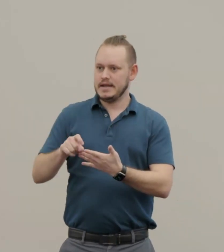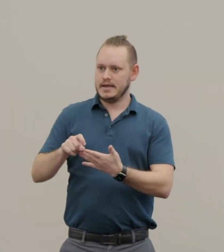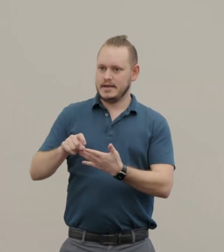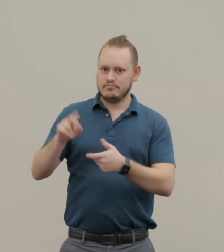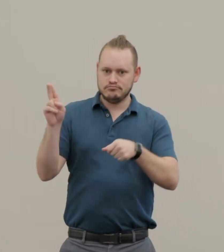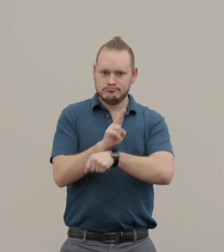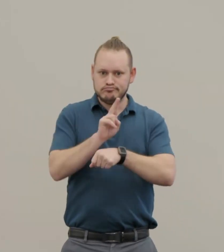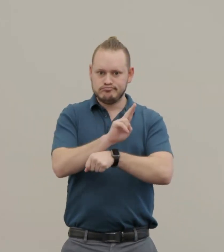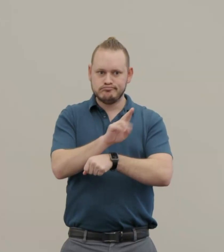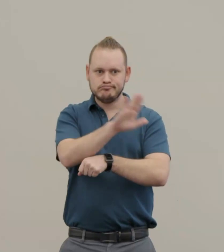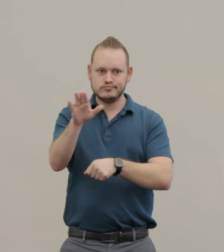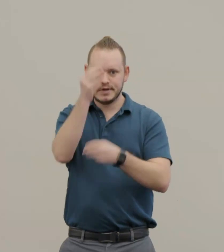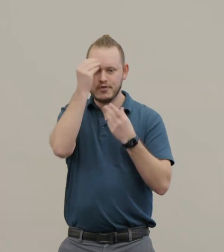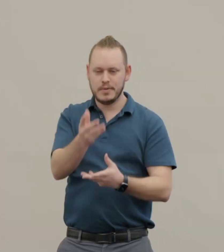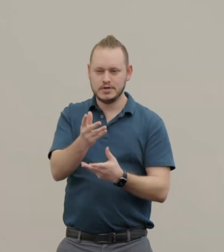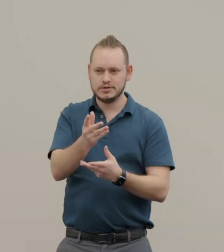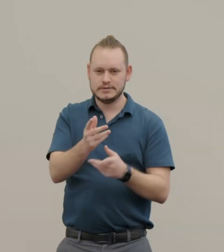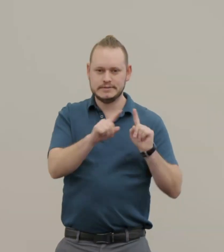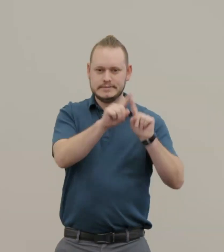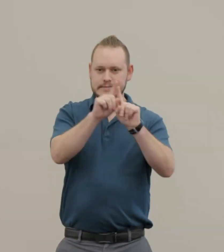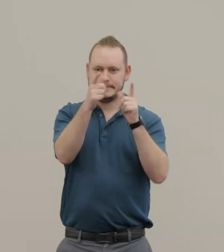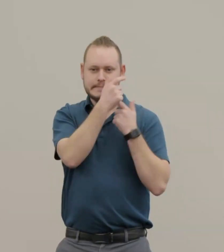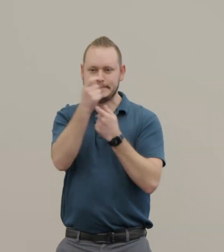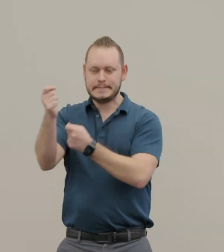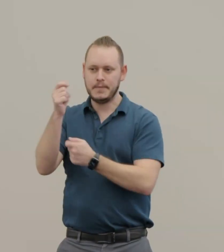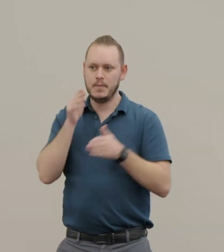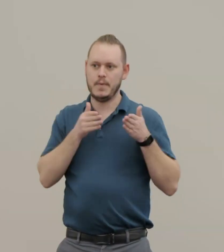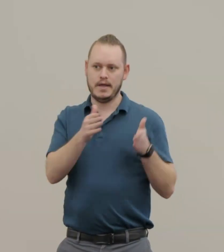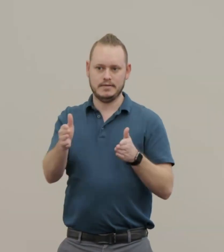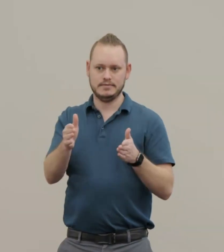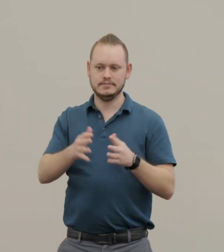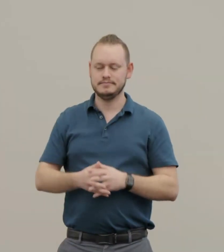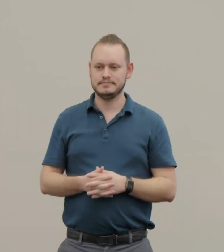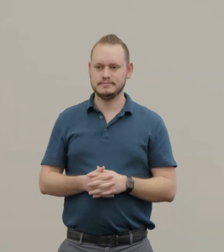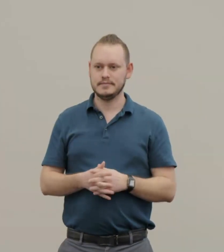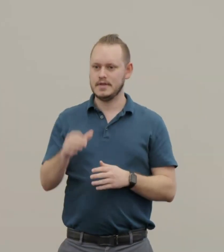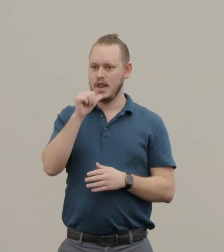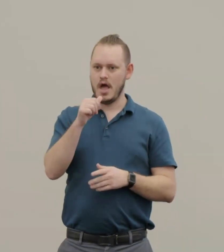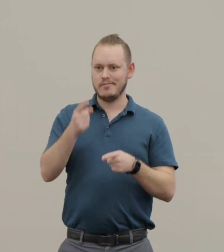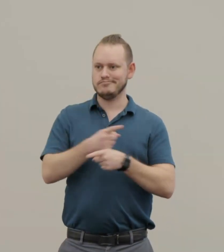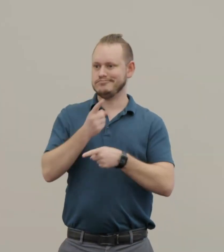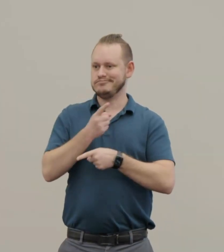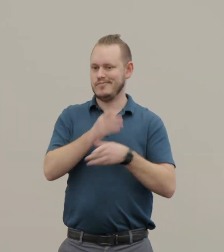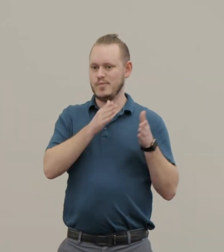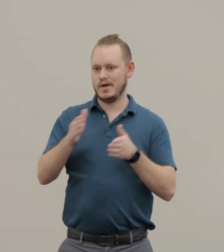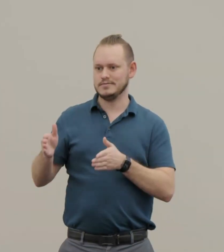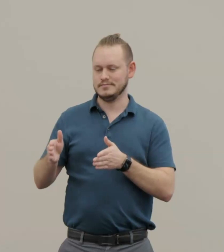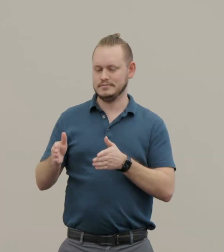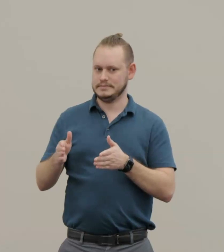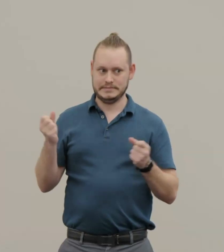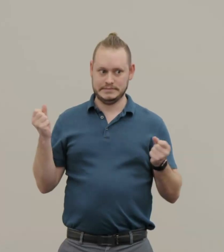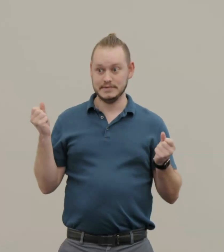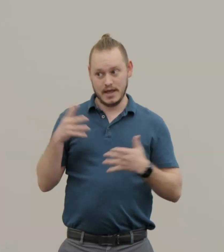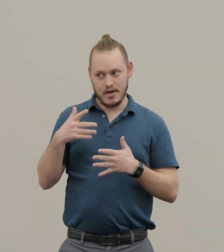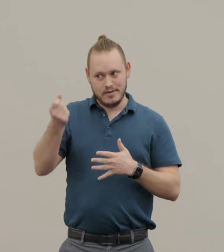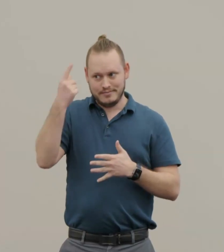that you are creating in interesting ways, right? In non-linear ways. That's scary, I